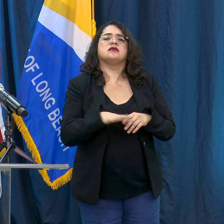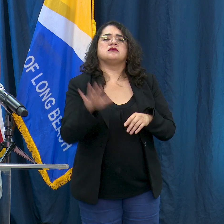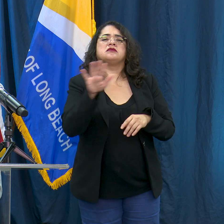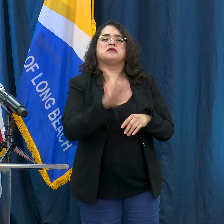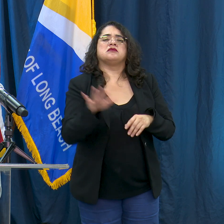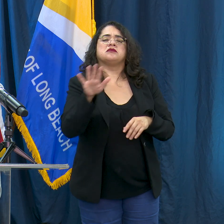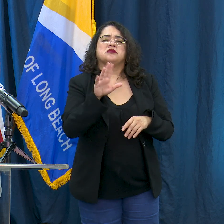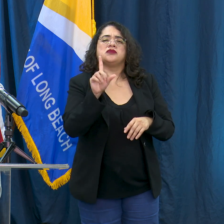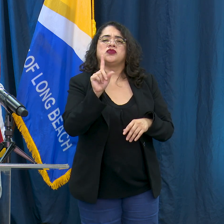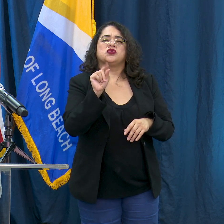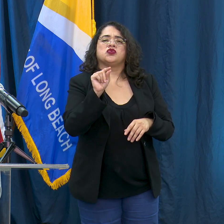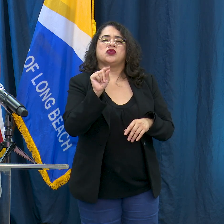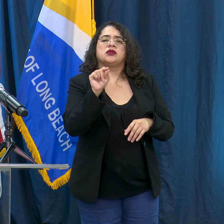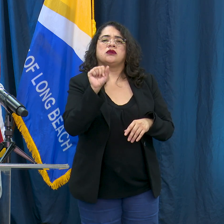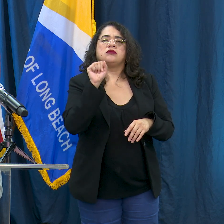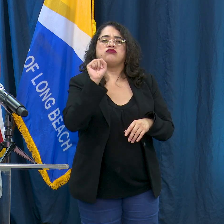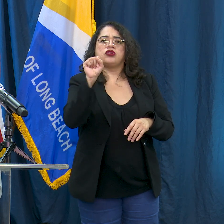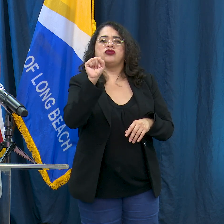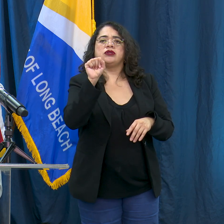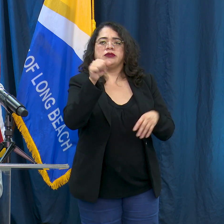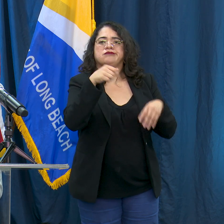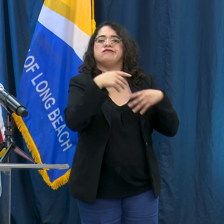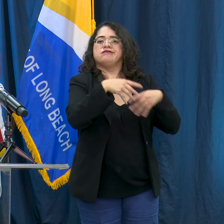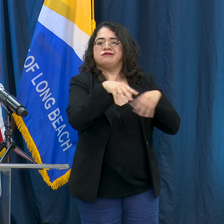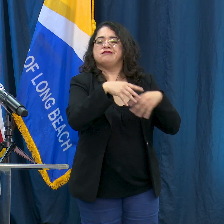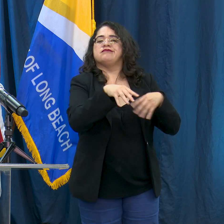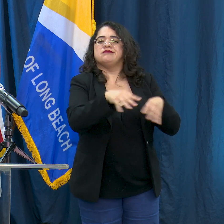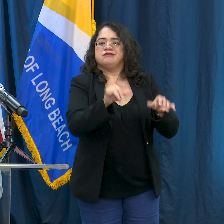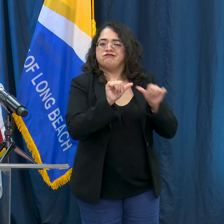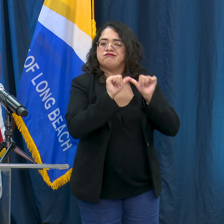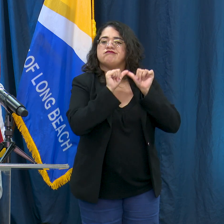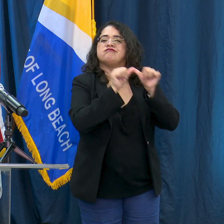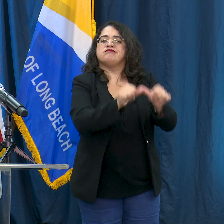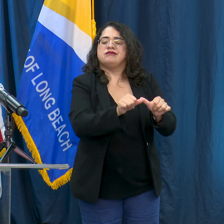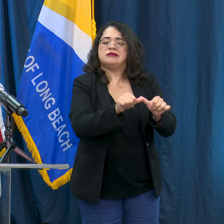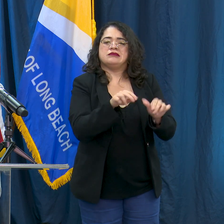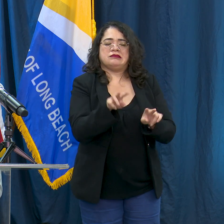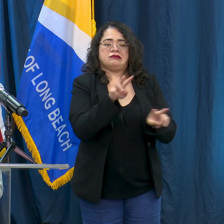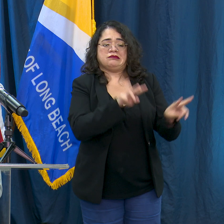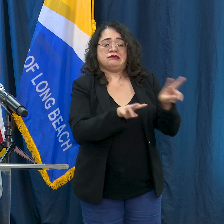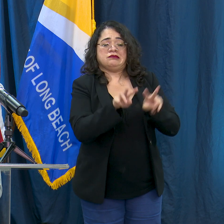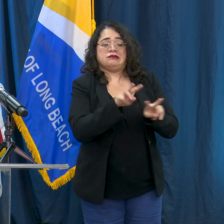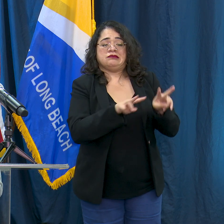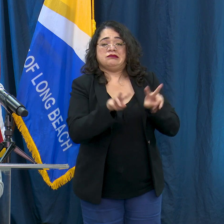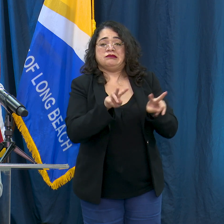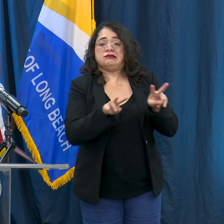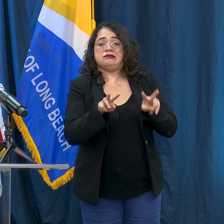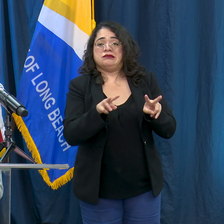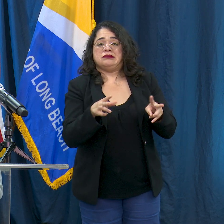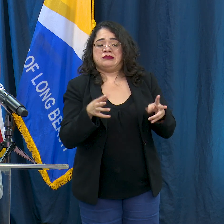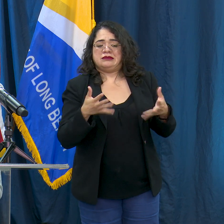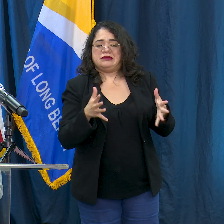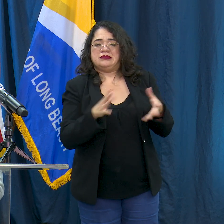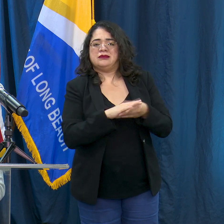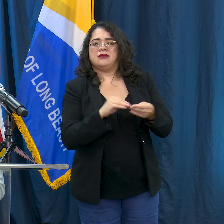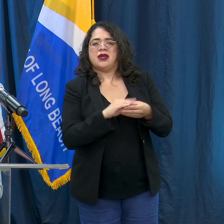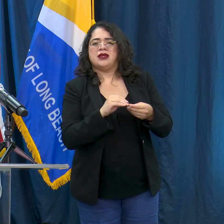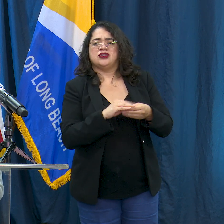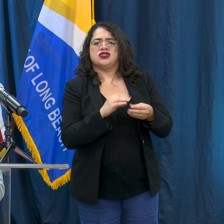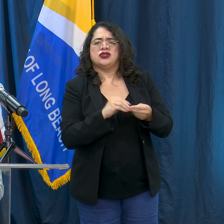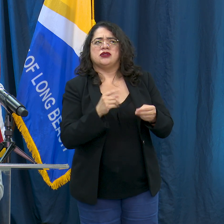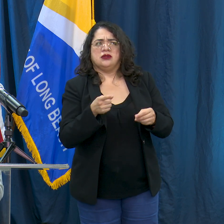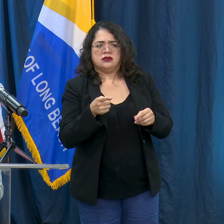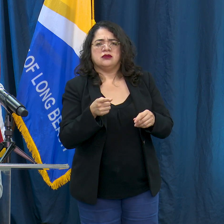approximately 20 protests, and they're continuing. So we are looking at those things, the ones that we've already mentioned that we are